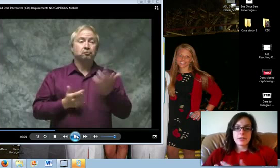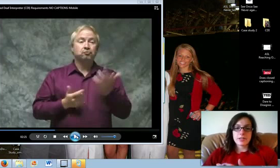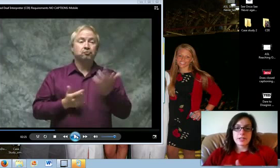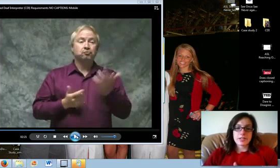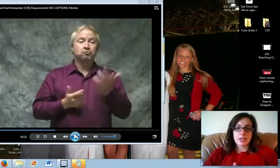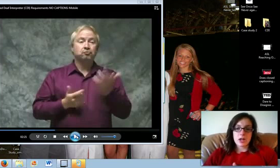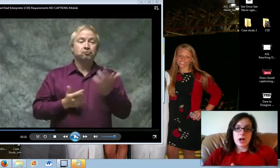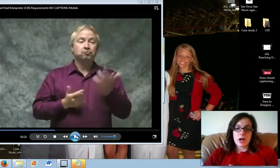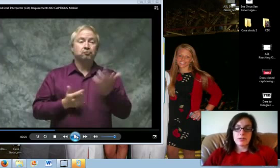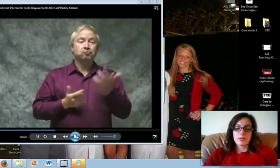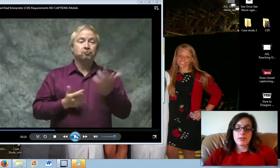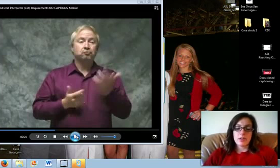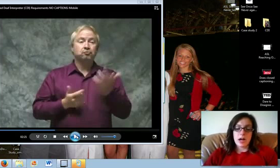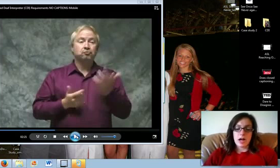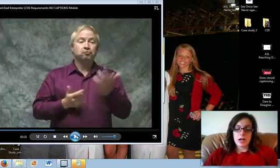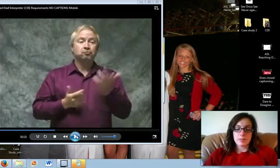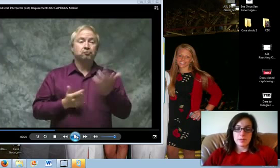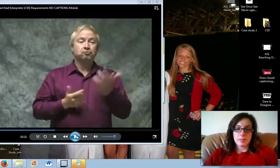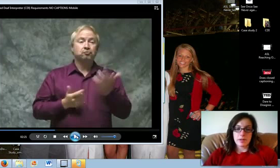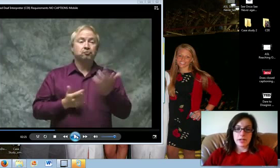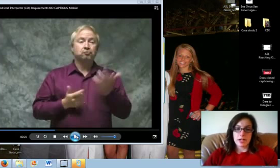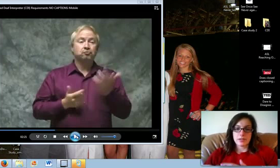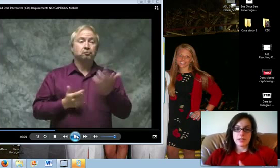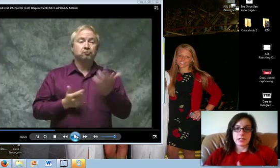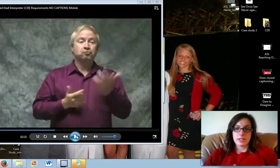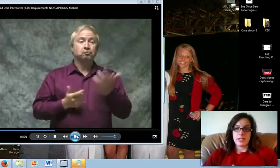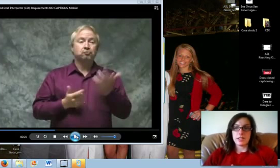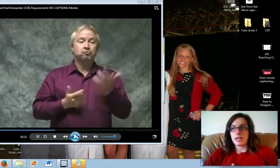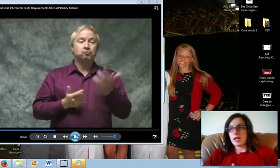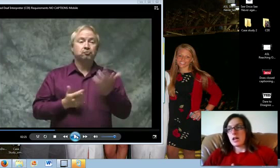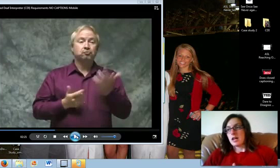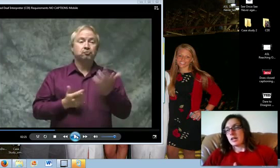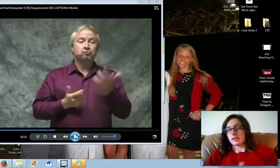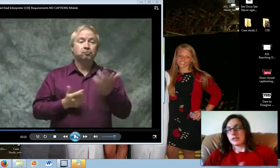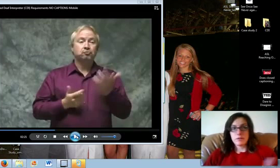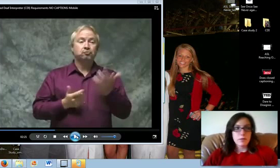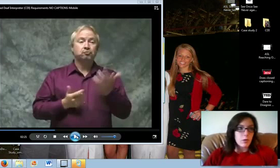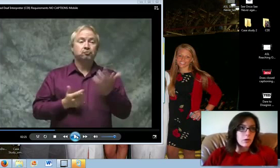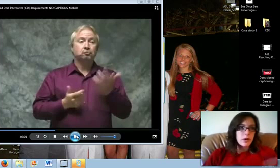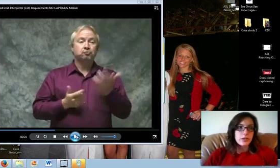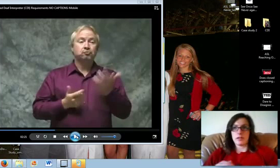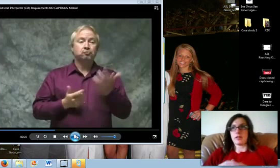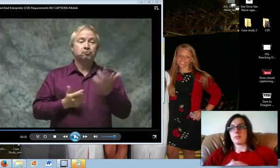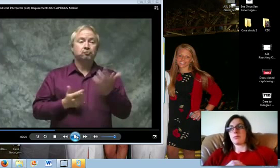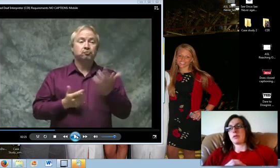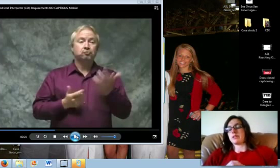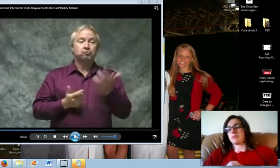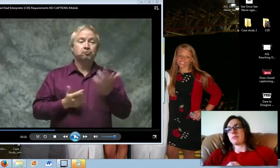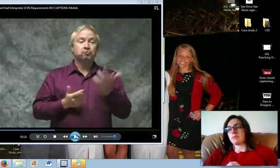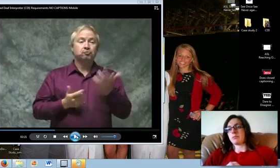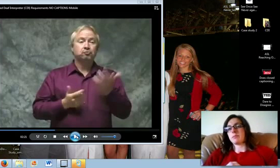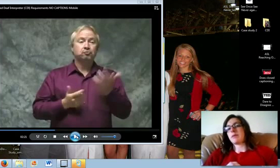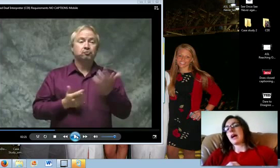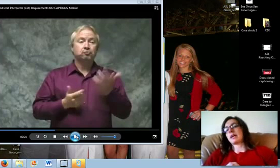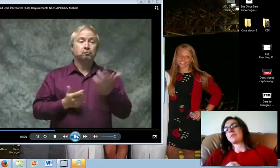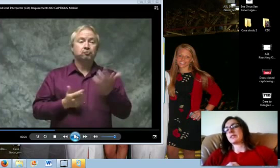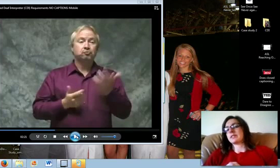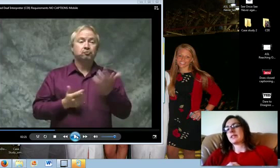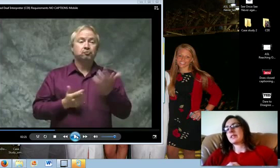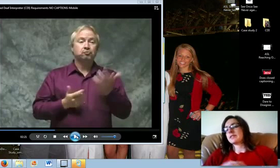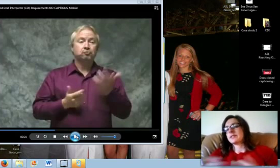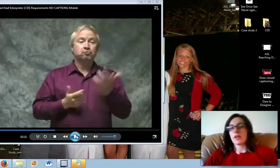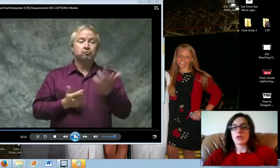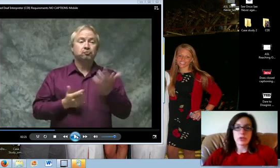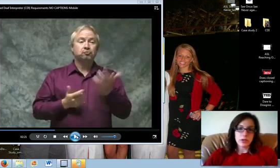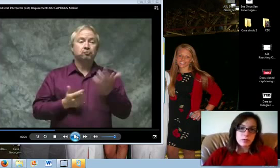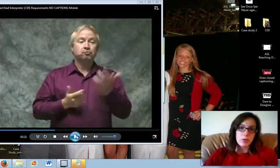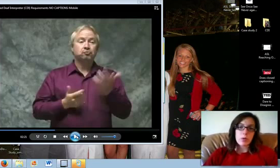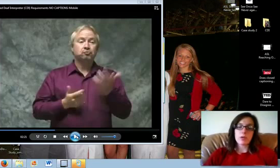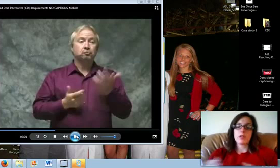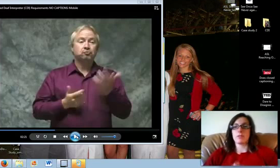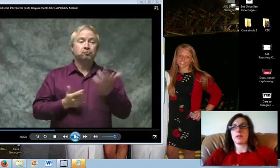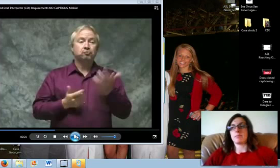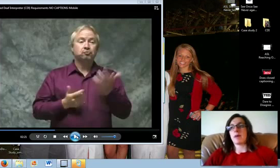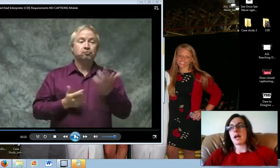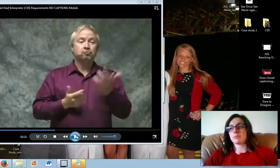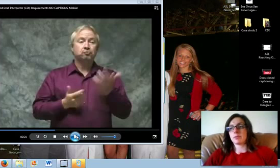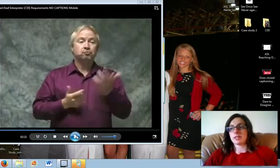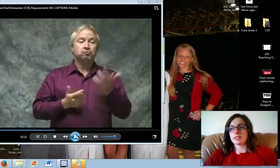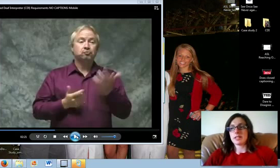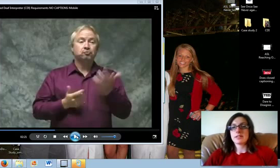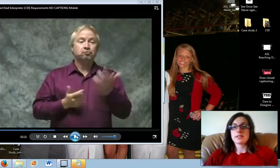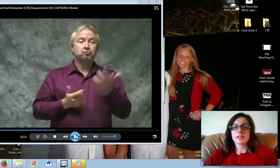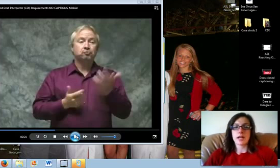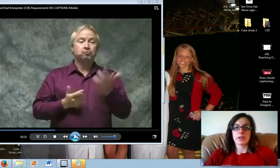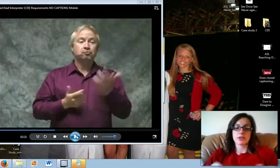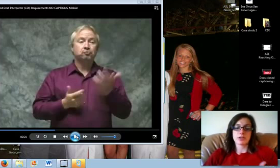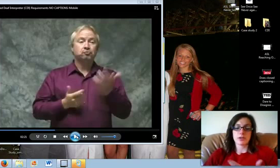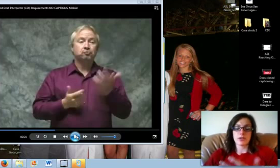Again, he was listing off something else, and he leaned forward, leaned back and put his hands together, leaned forward and leaned back